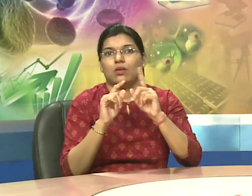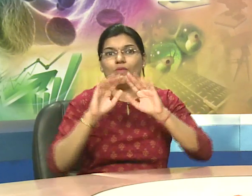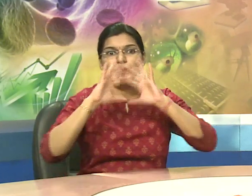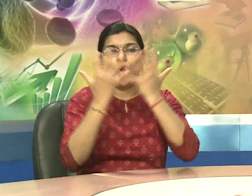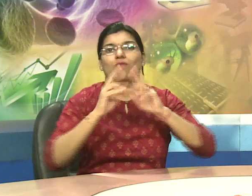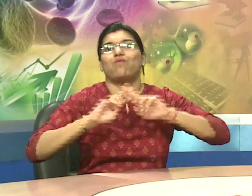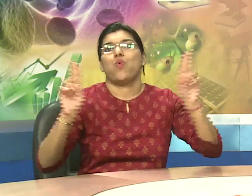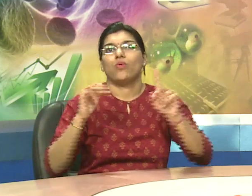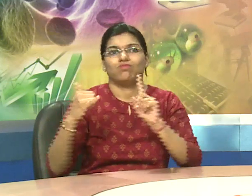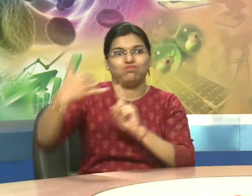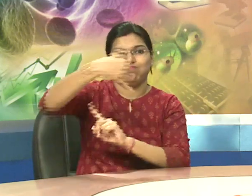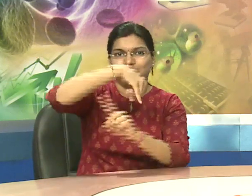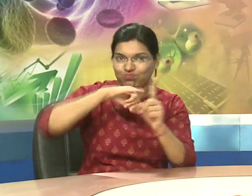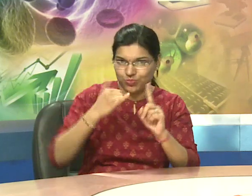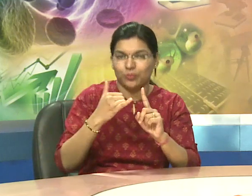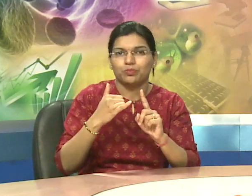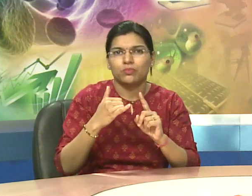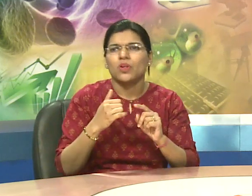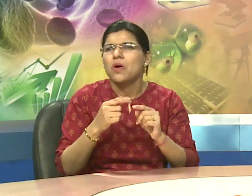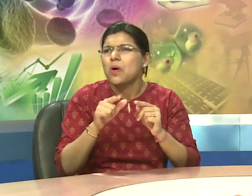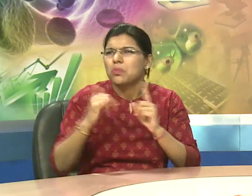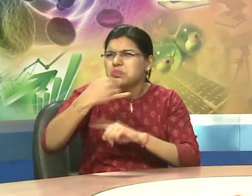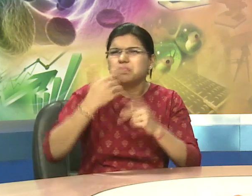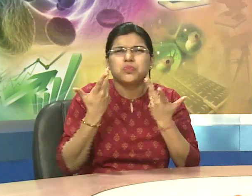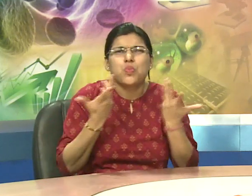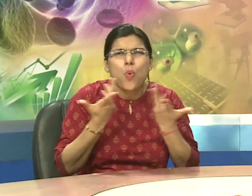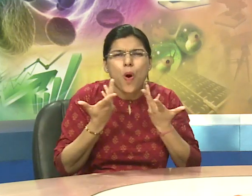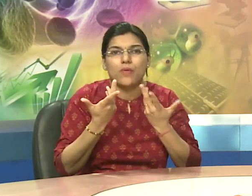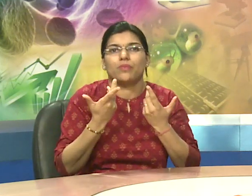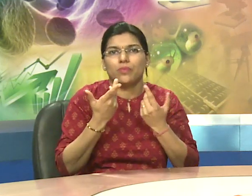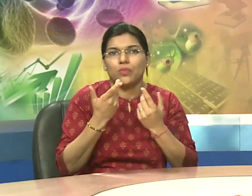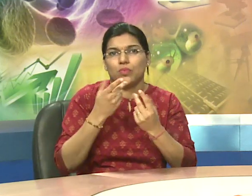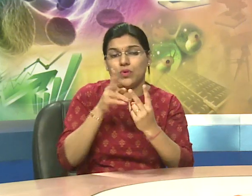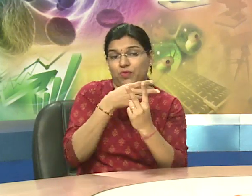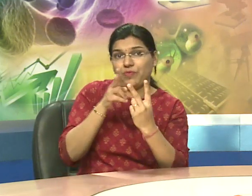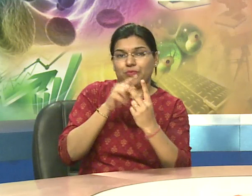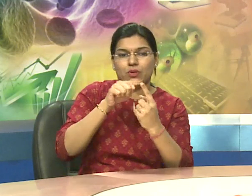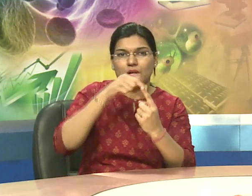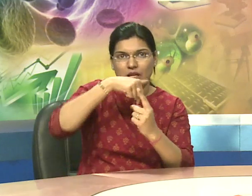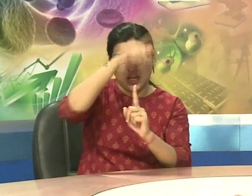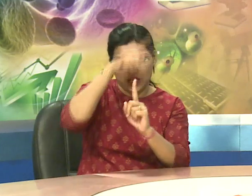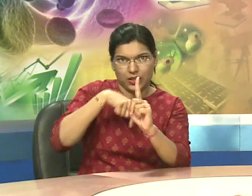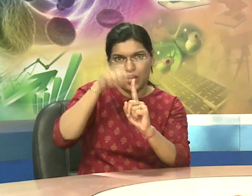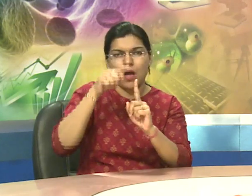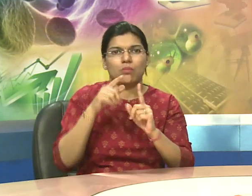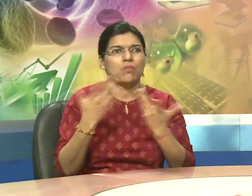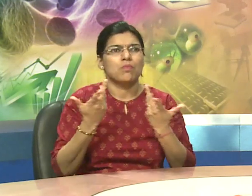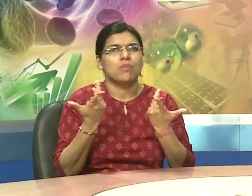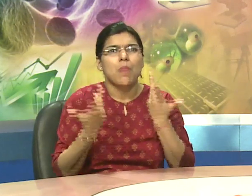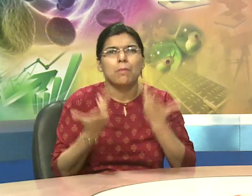Transportation within the India, and in international we means transportation throughout the world,